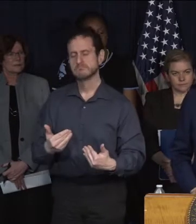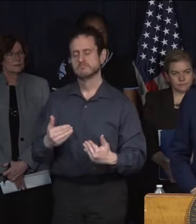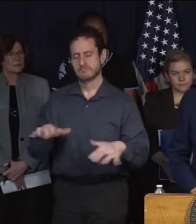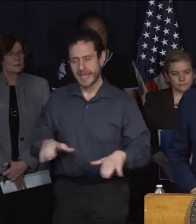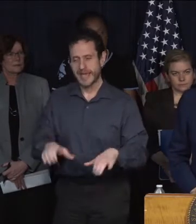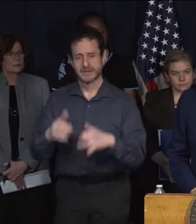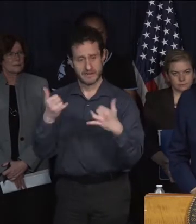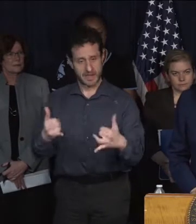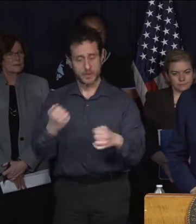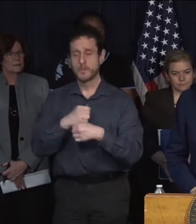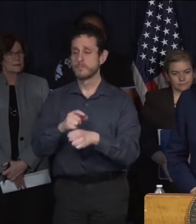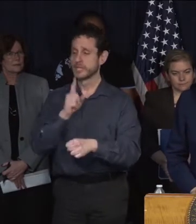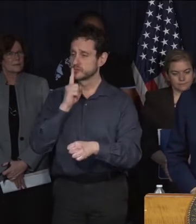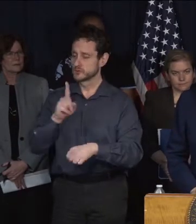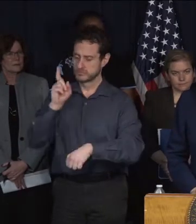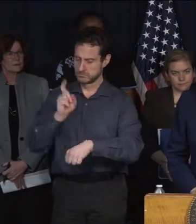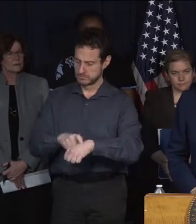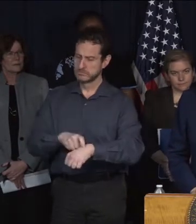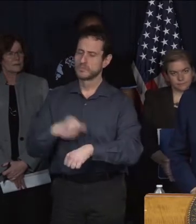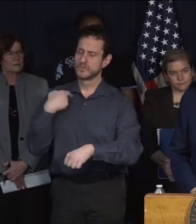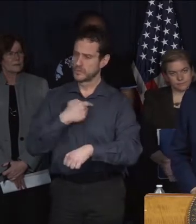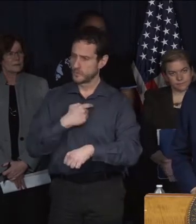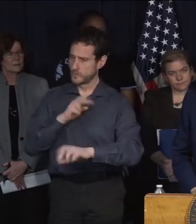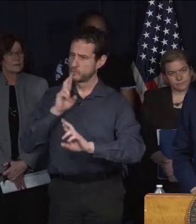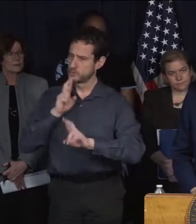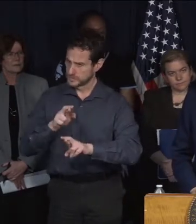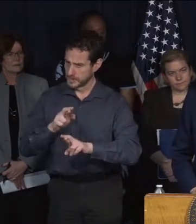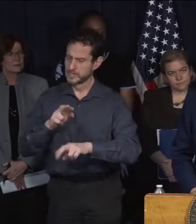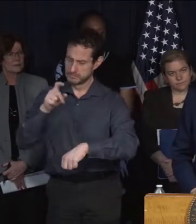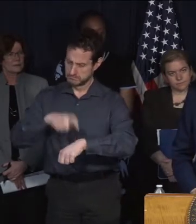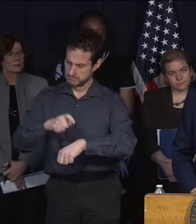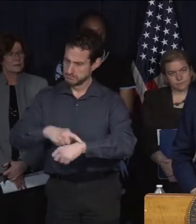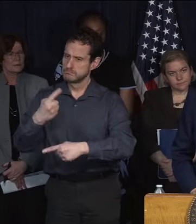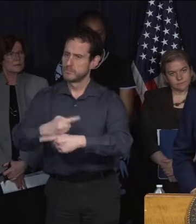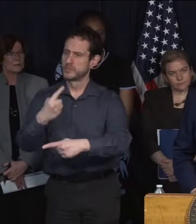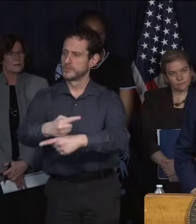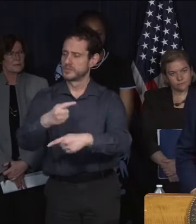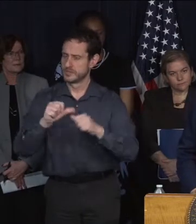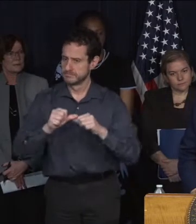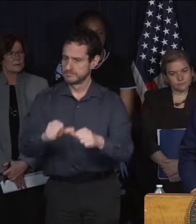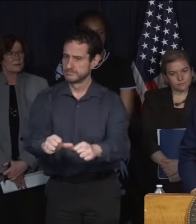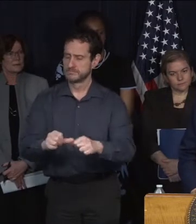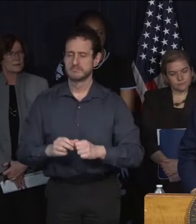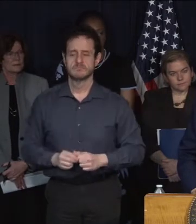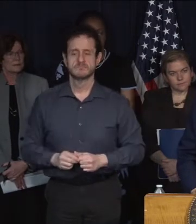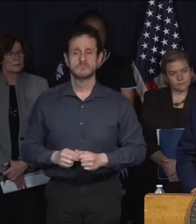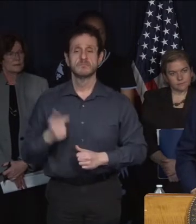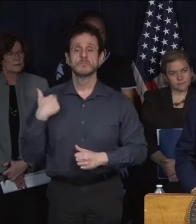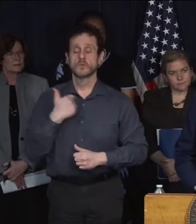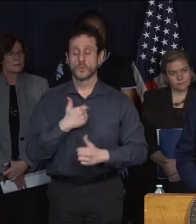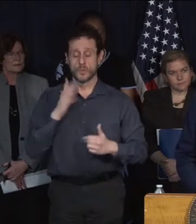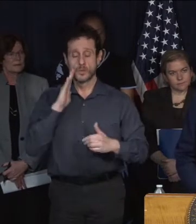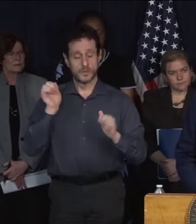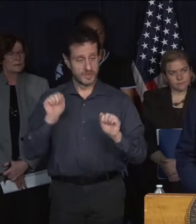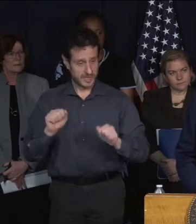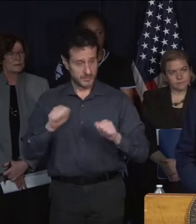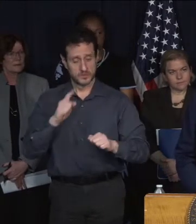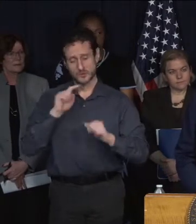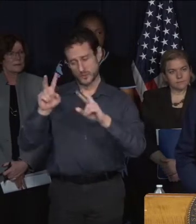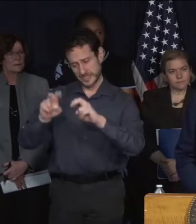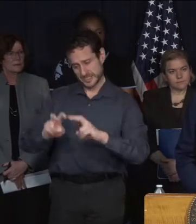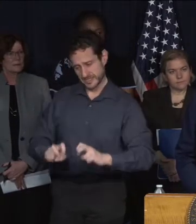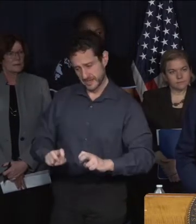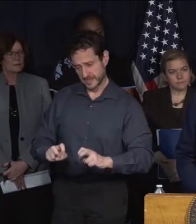our timely and forward-leaning response efforts continue. This will enhance our ability to assess